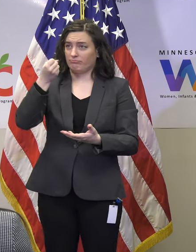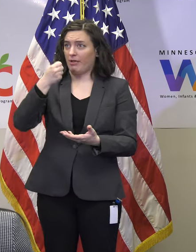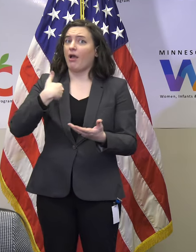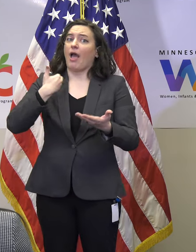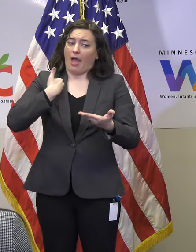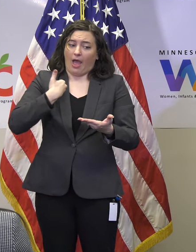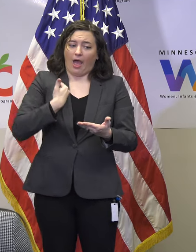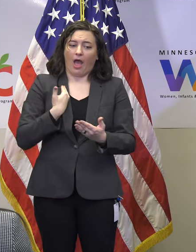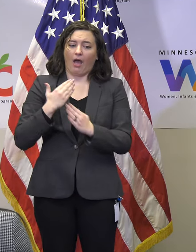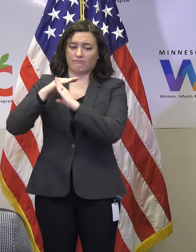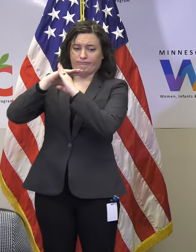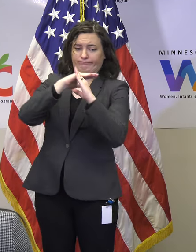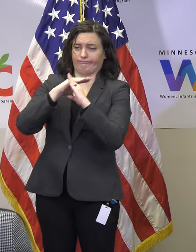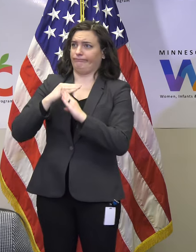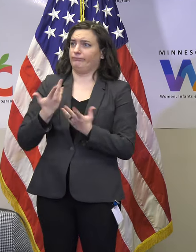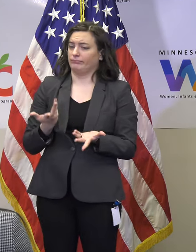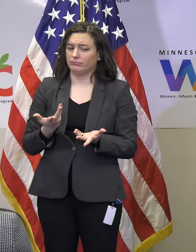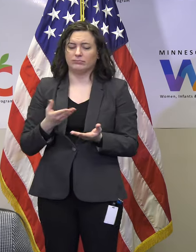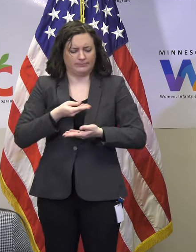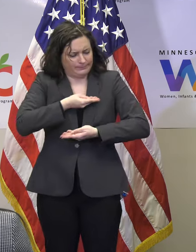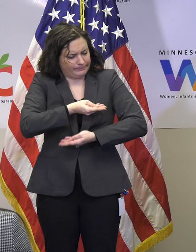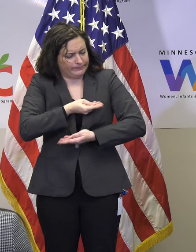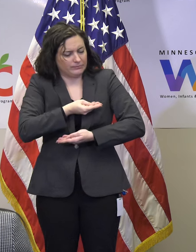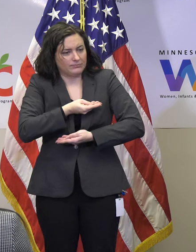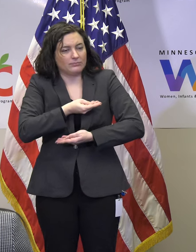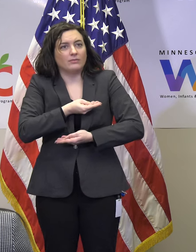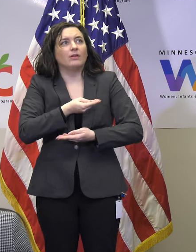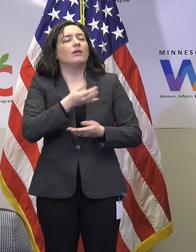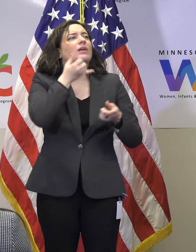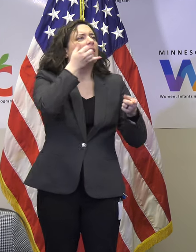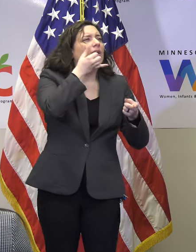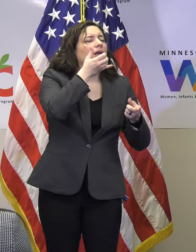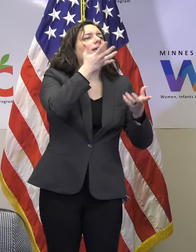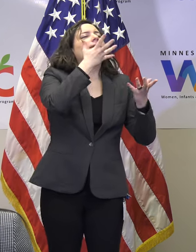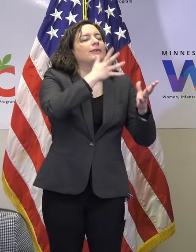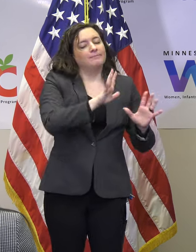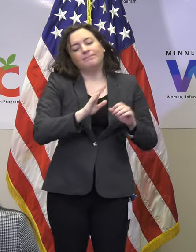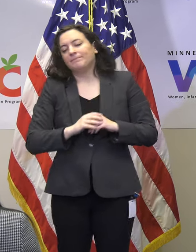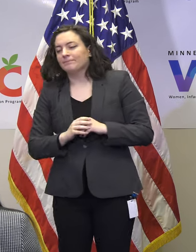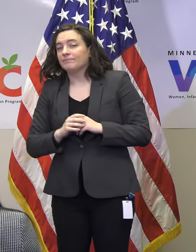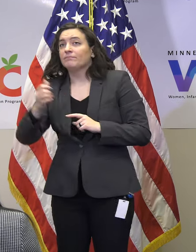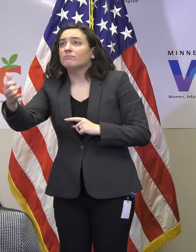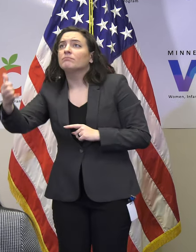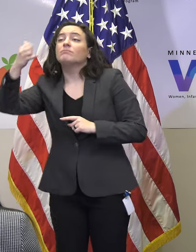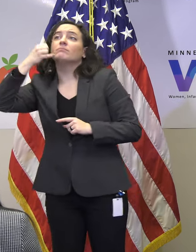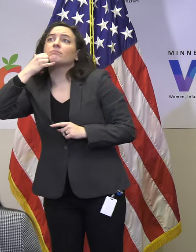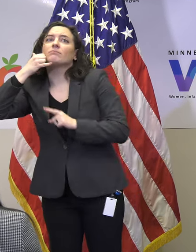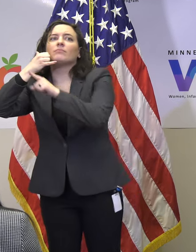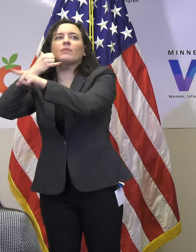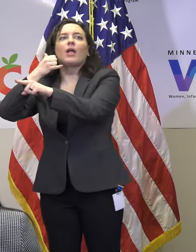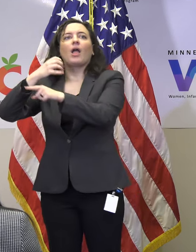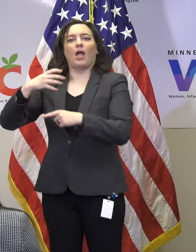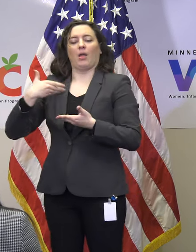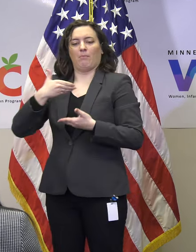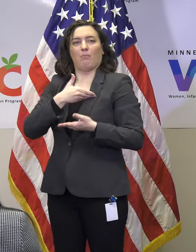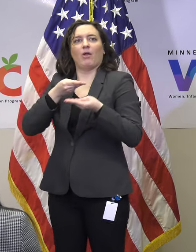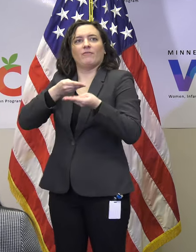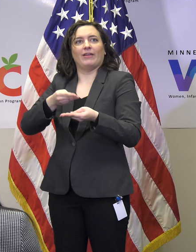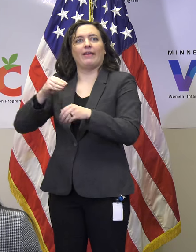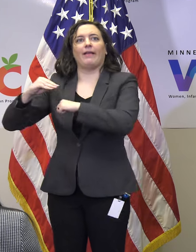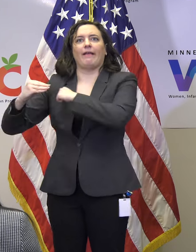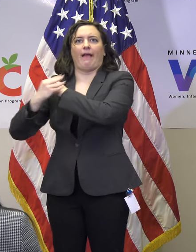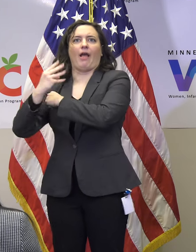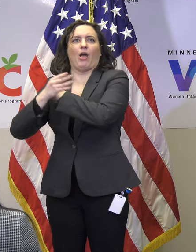WIC appointment, I also got a call from the breastfeeding counselor to help support my breastfeeding journey. Breastfeeding